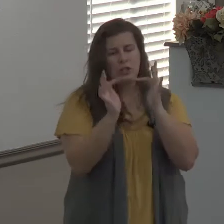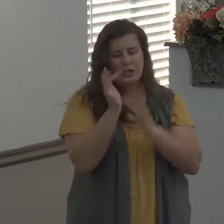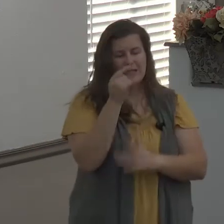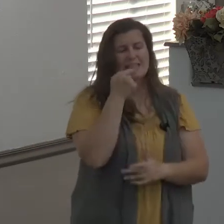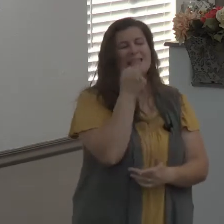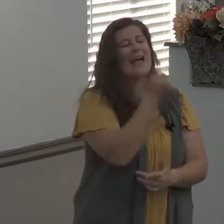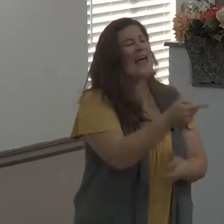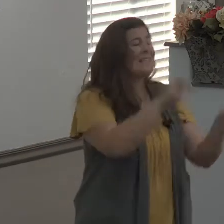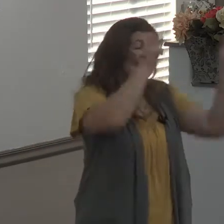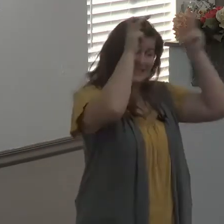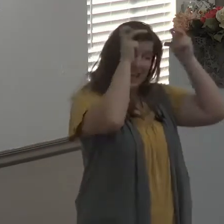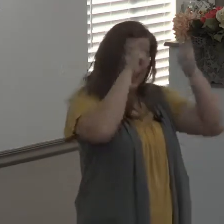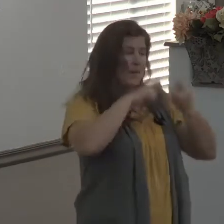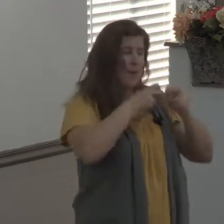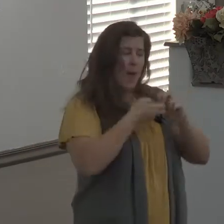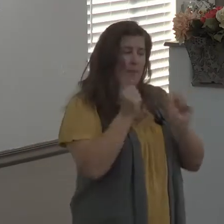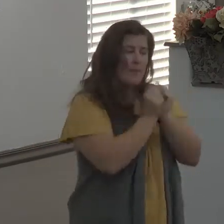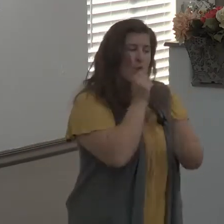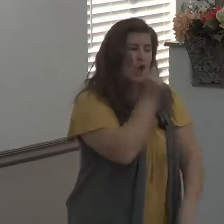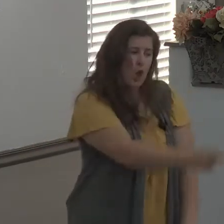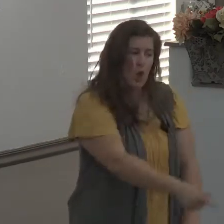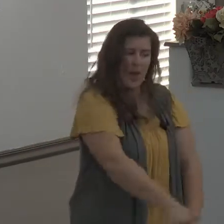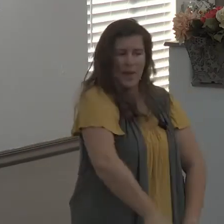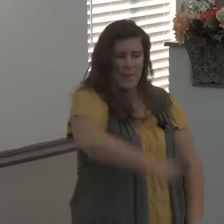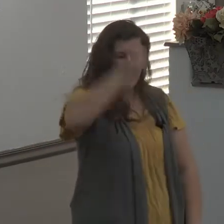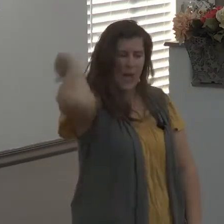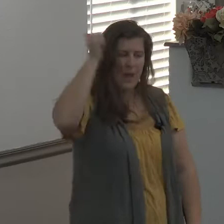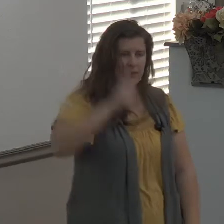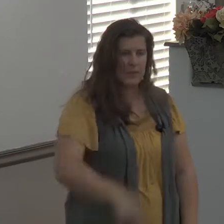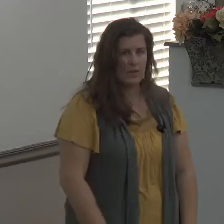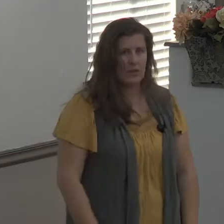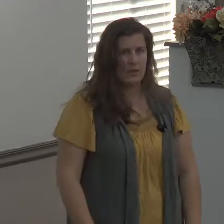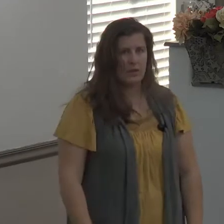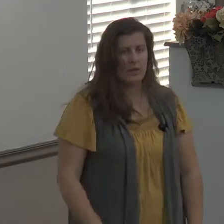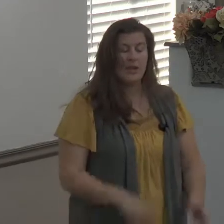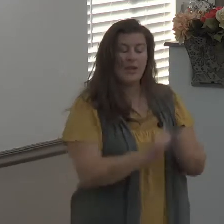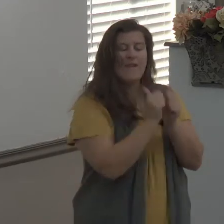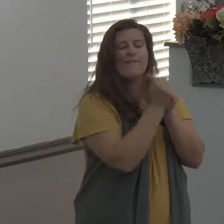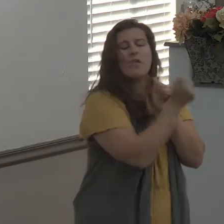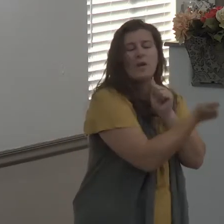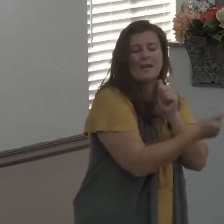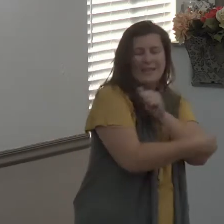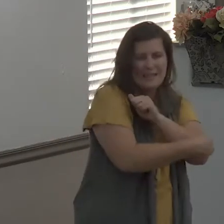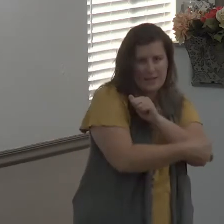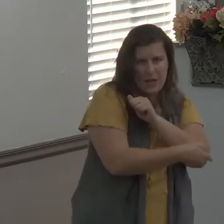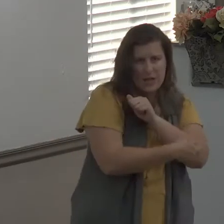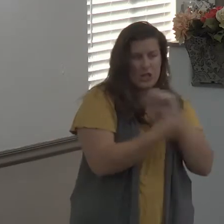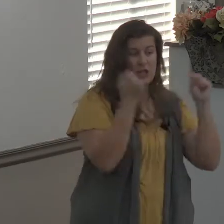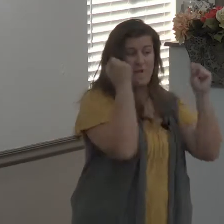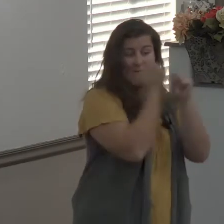He looks at Peter and through Peter and he says, Satan, my issue is with you. He recognized where the real battle was.